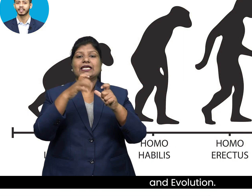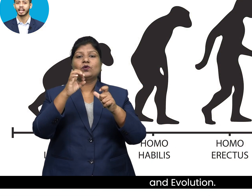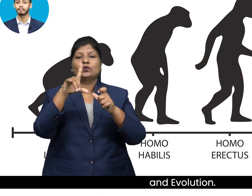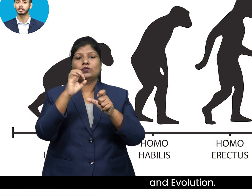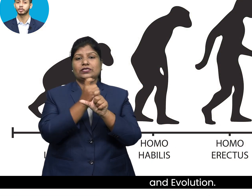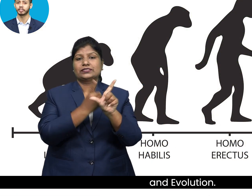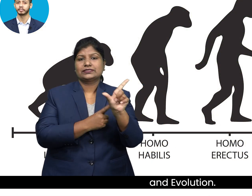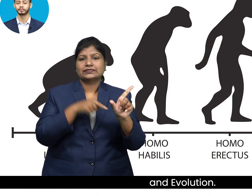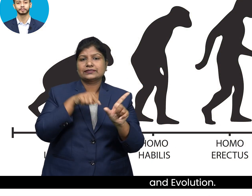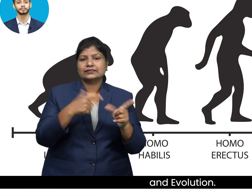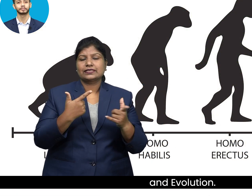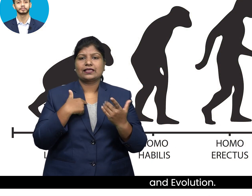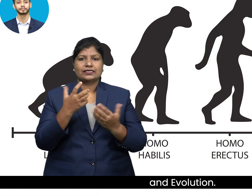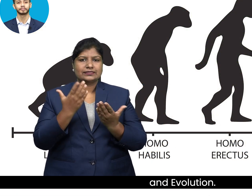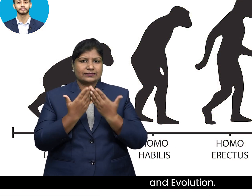and evolution.